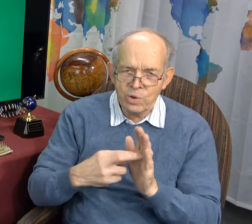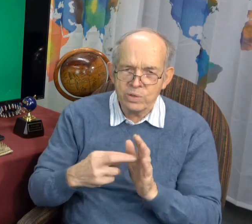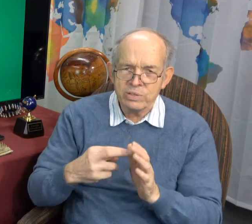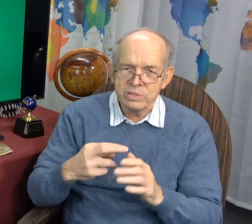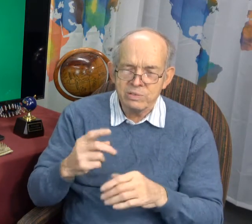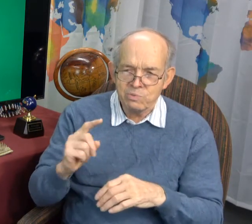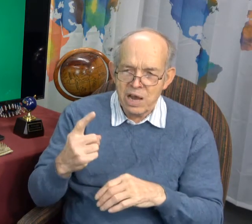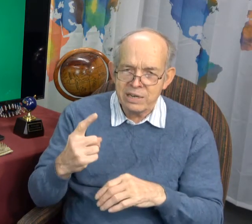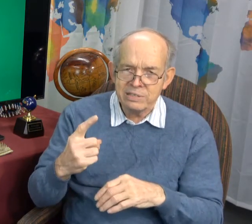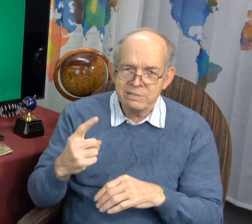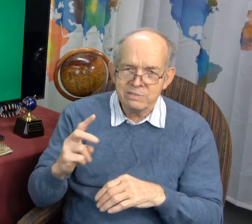word